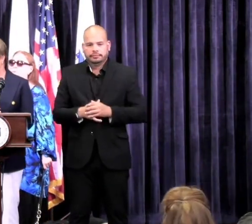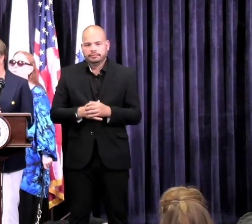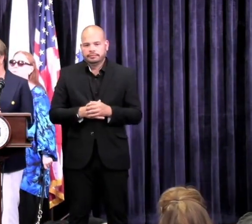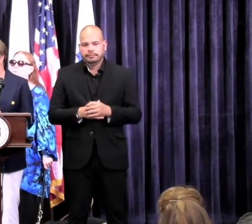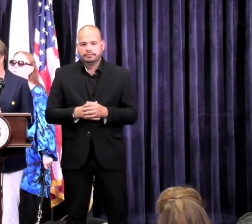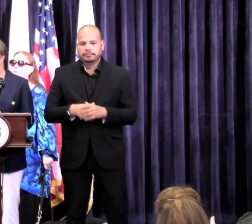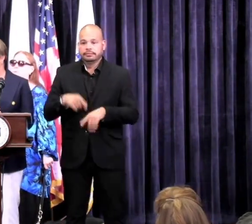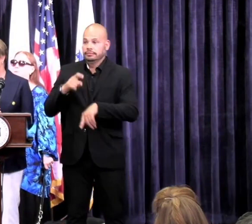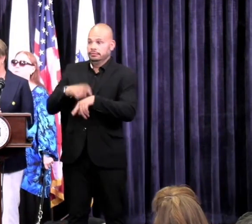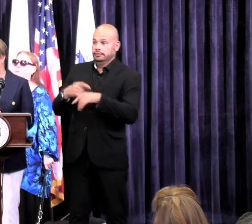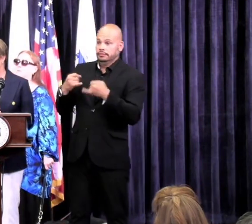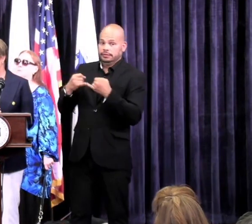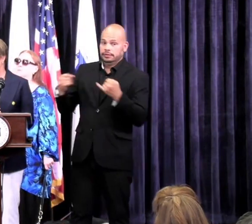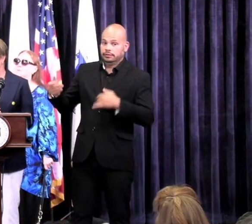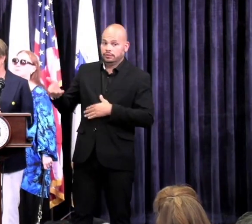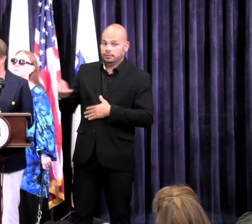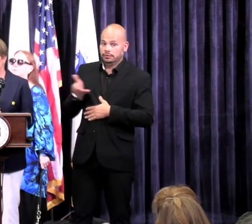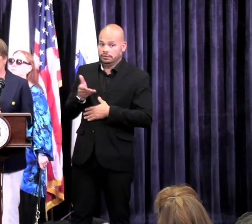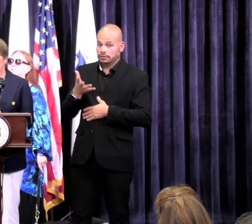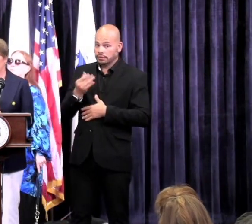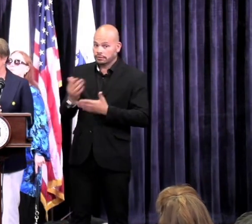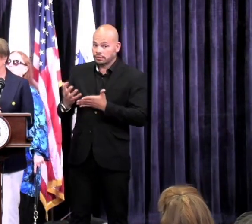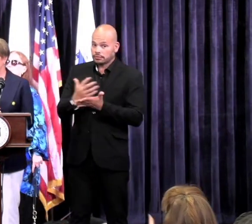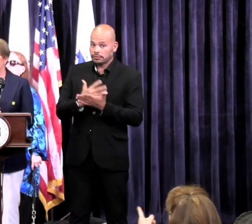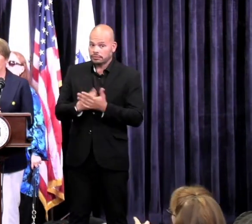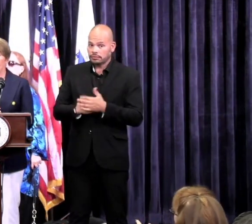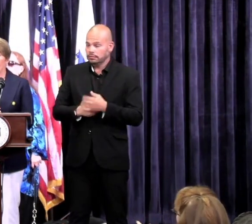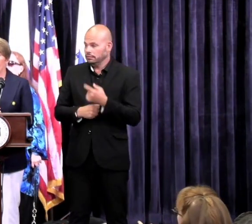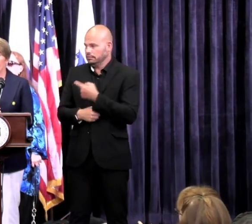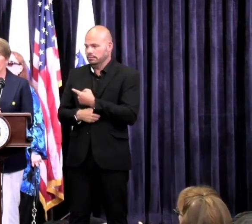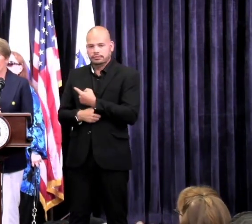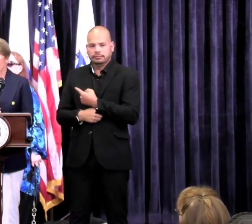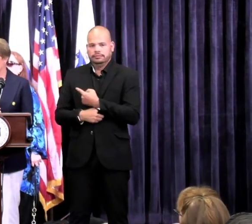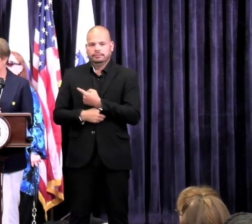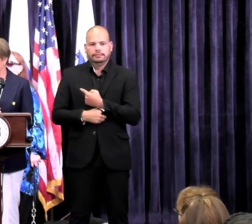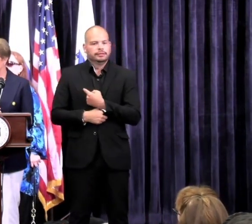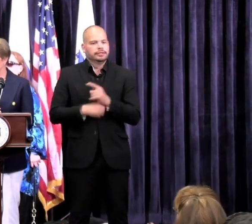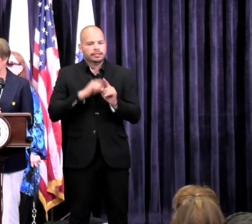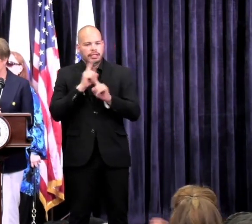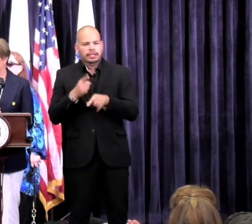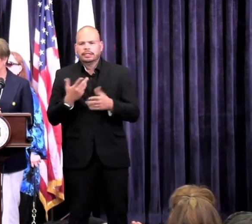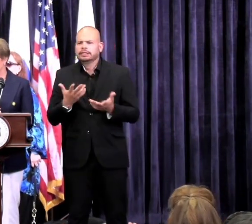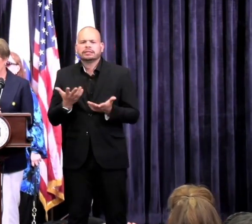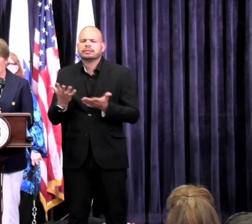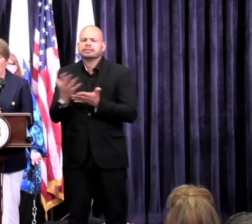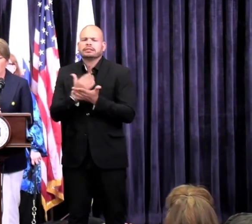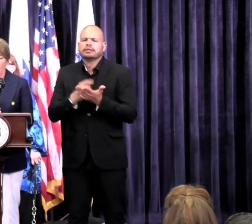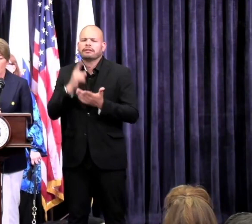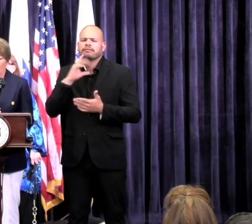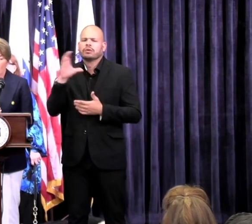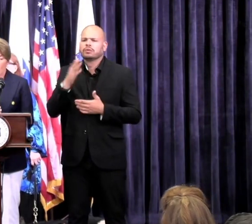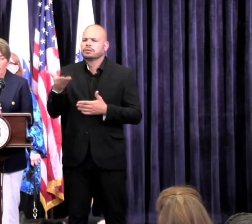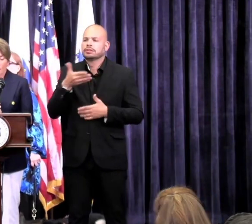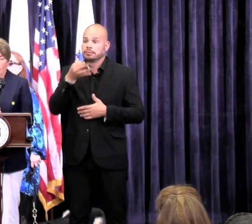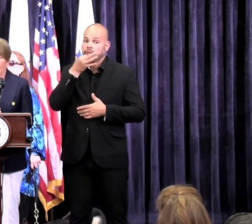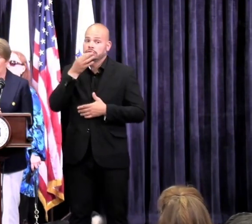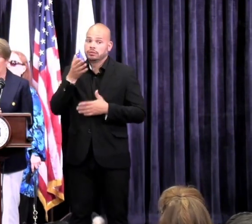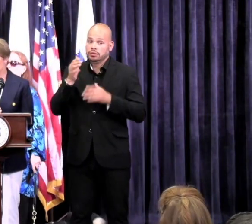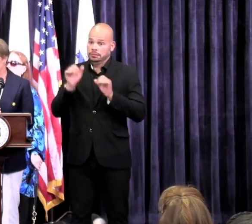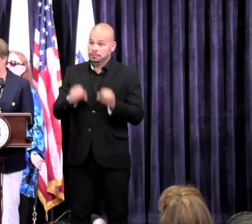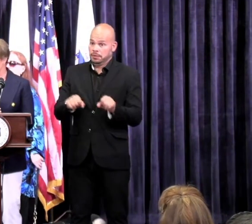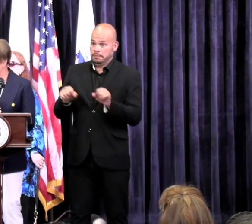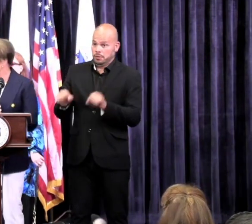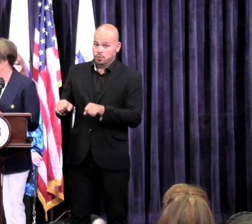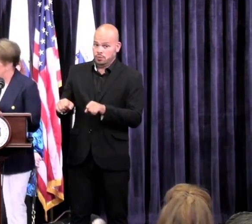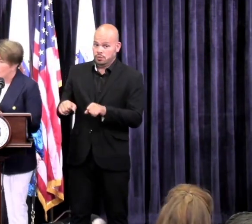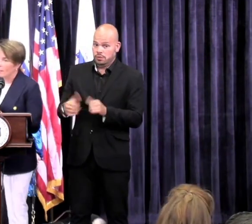I don't know about salary yet but obviously we're going to look to and others might but uh we're going to look to hire this person as quickly as possible again this